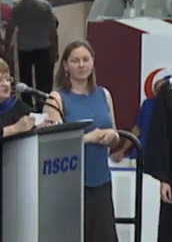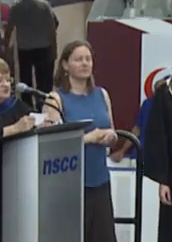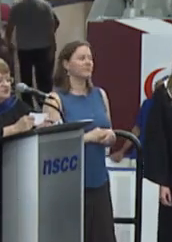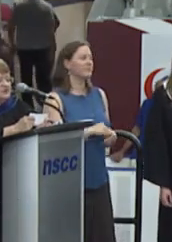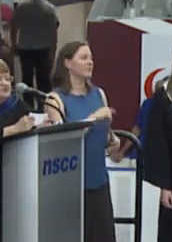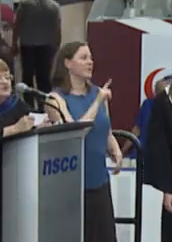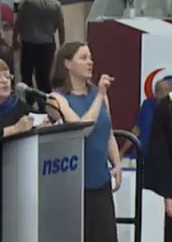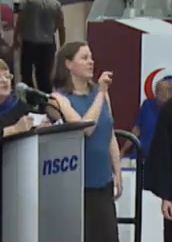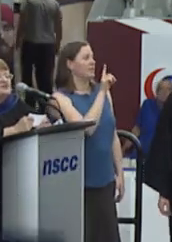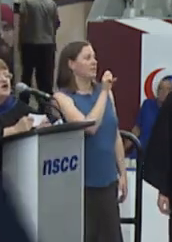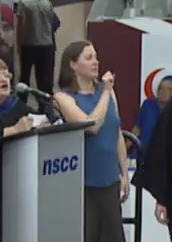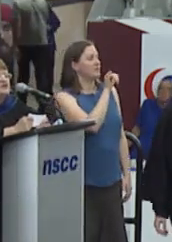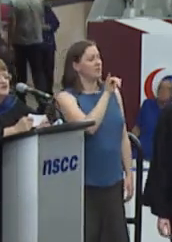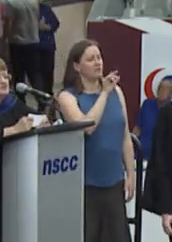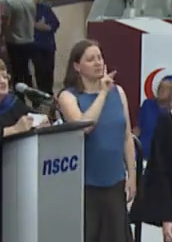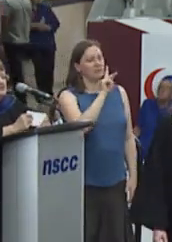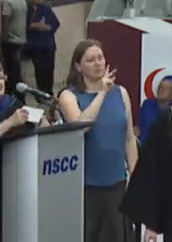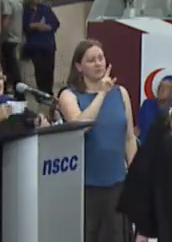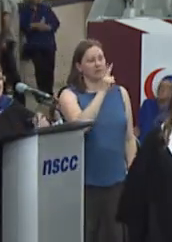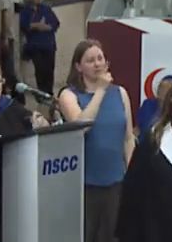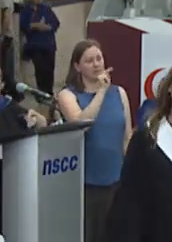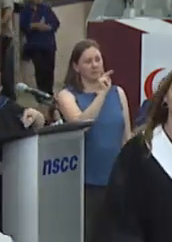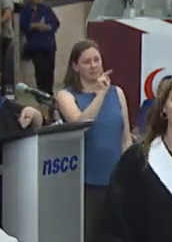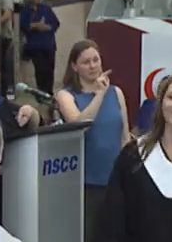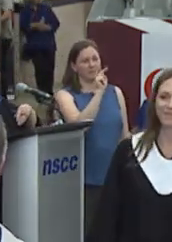Lindsay Kewen with honors.